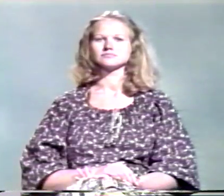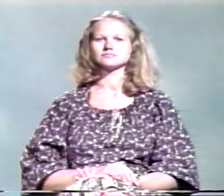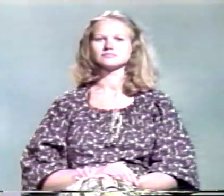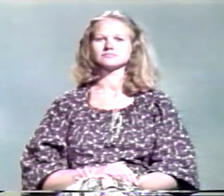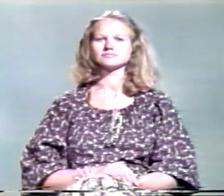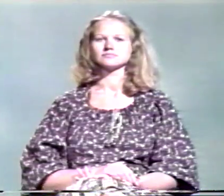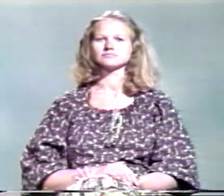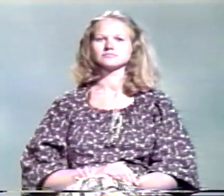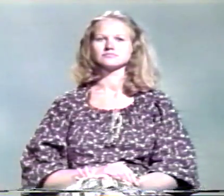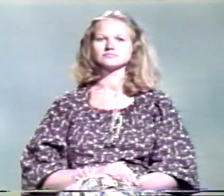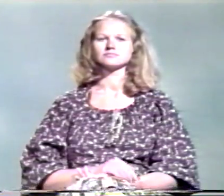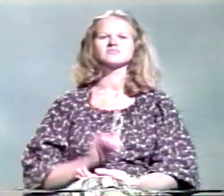sign.